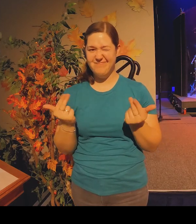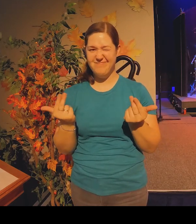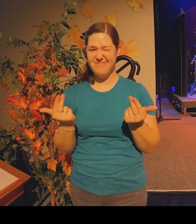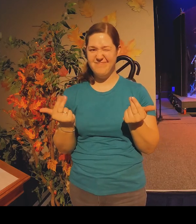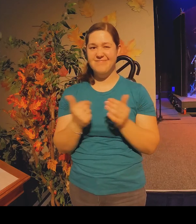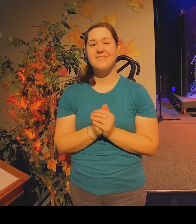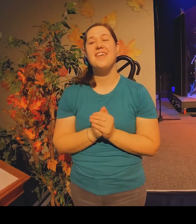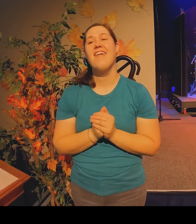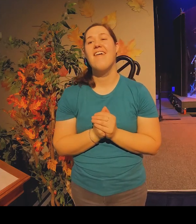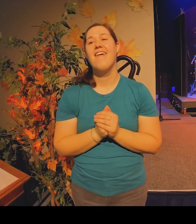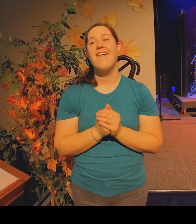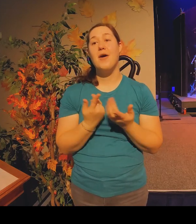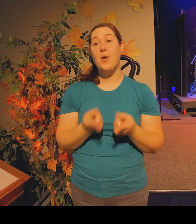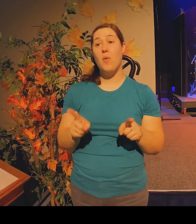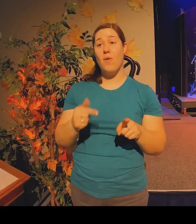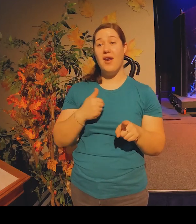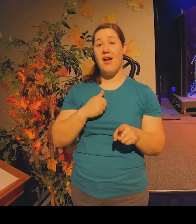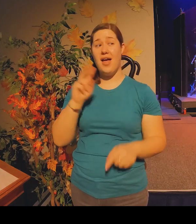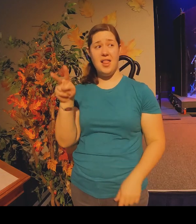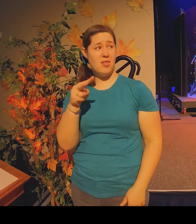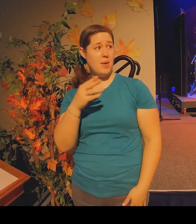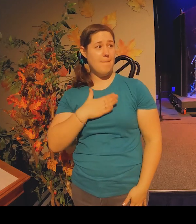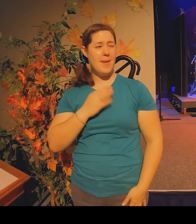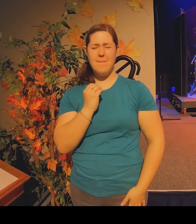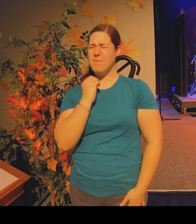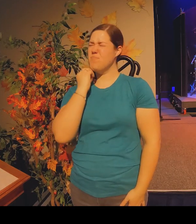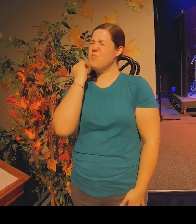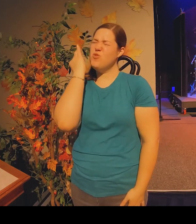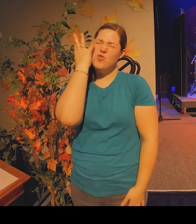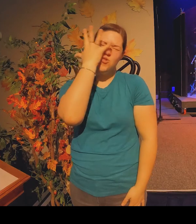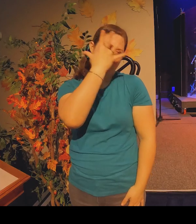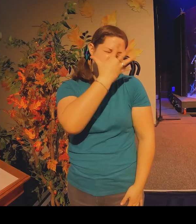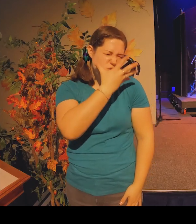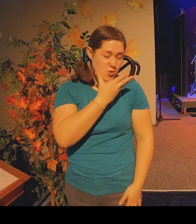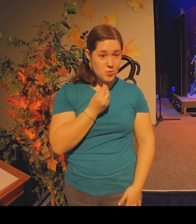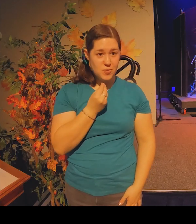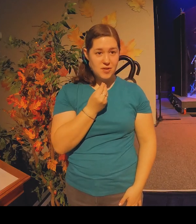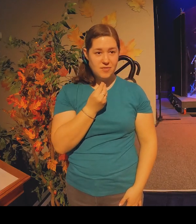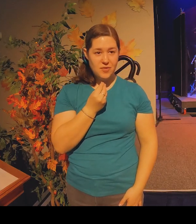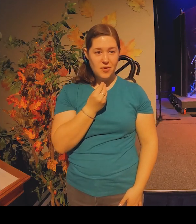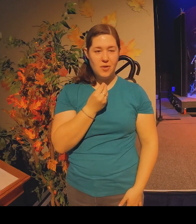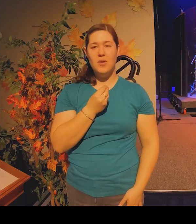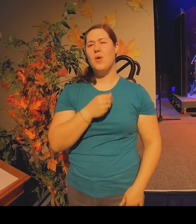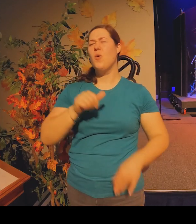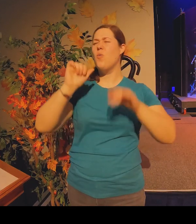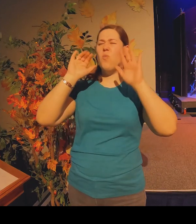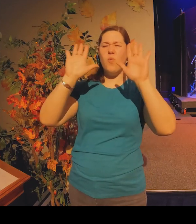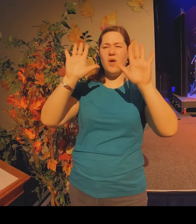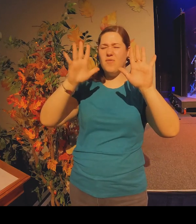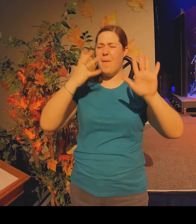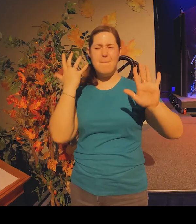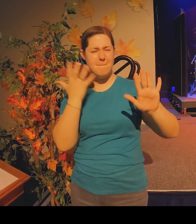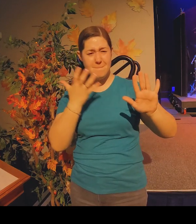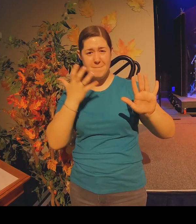And when I look at my beautiful, stunning, amazing wife, is this being recorded? Great. Amazing